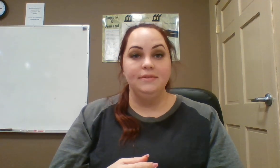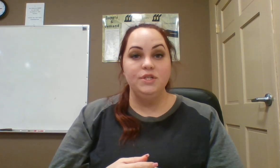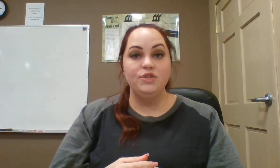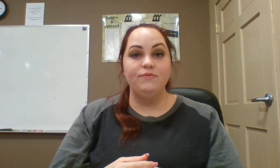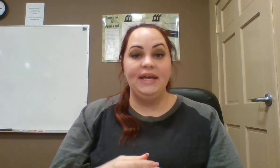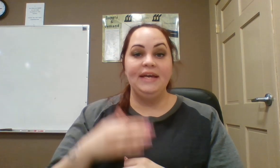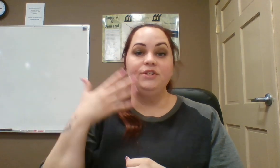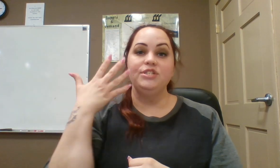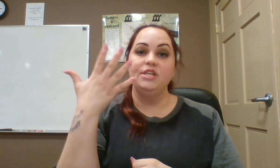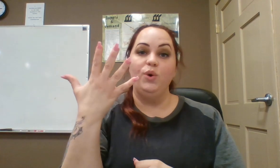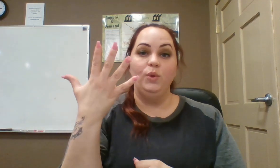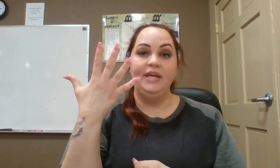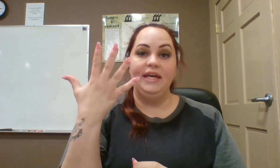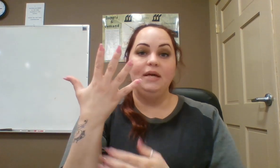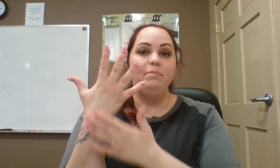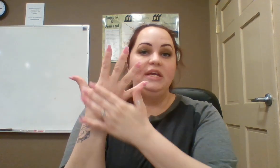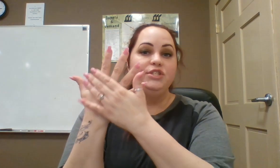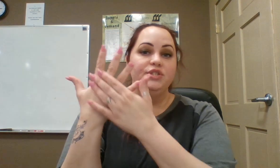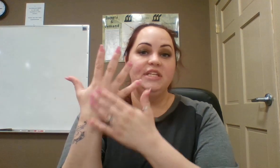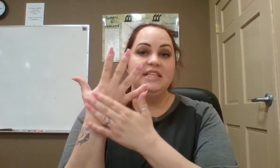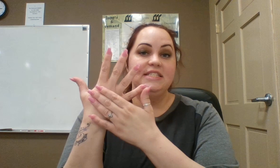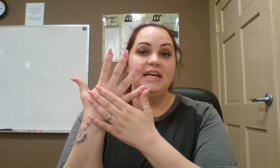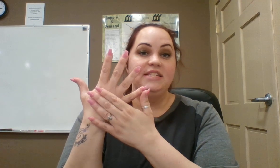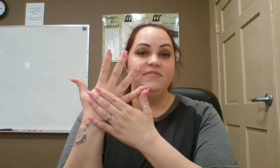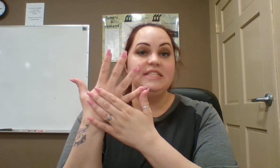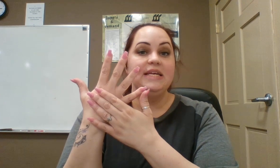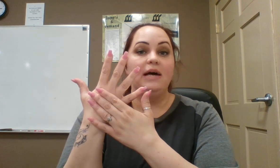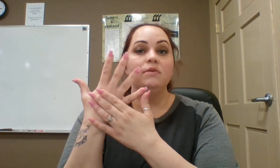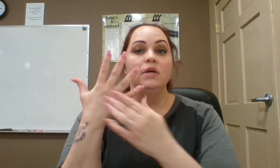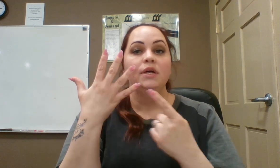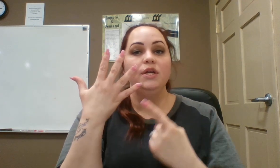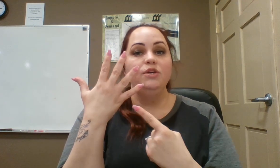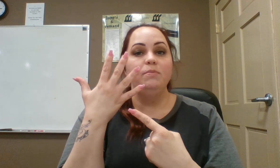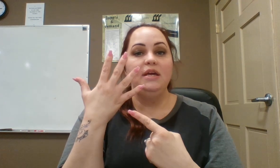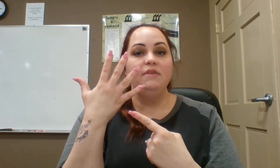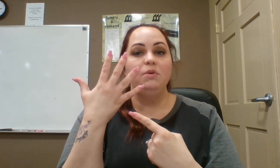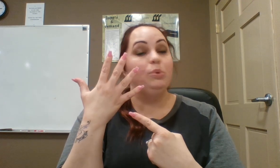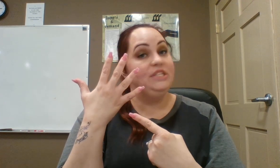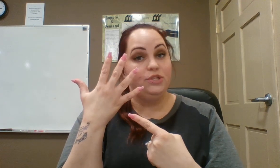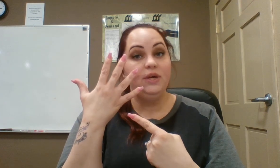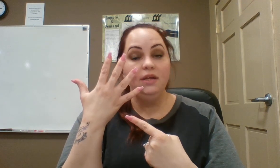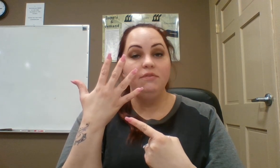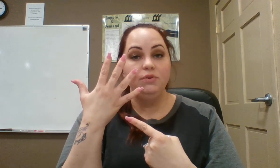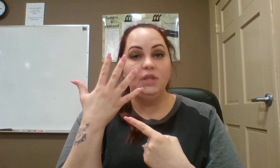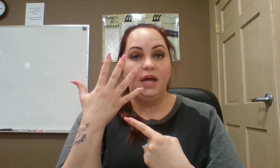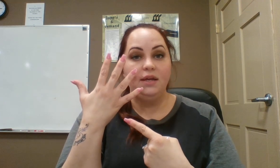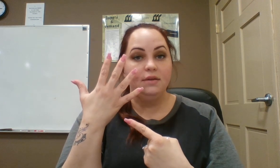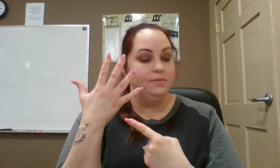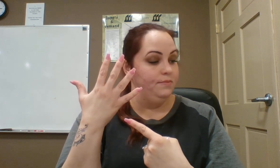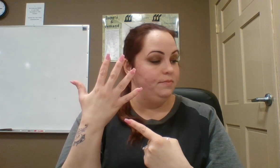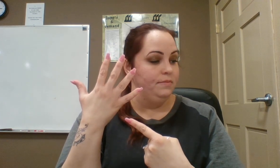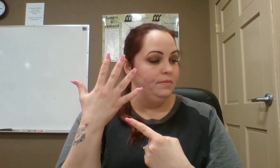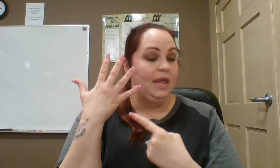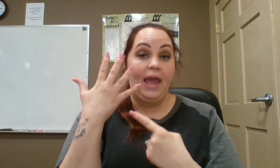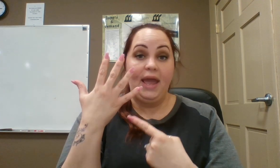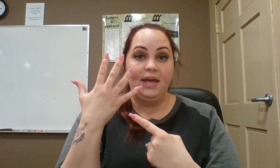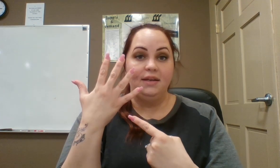So for the hand, you're just gonna hold the hand up, making sure that this side is facing out. You may even point to it if you would like. Hand.